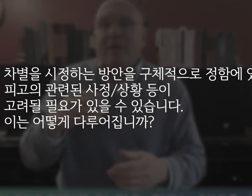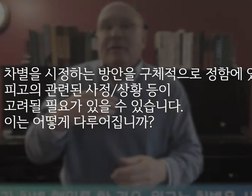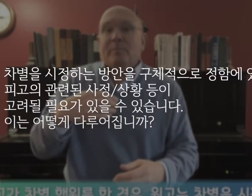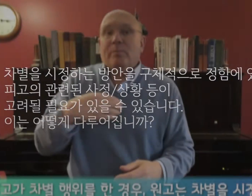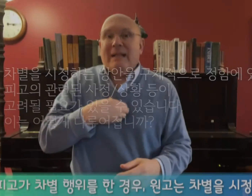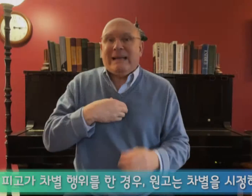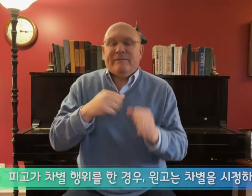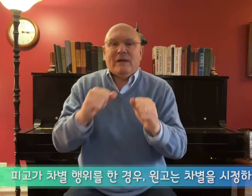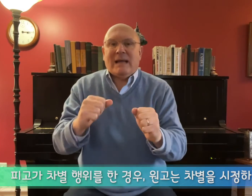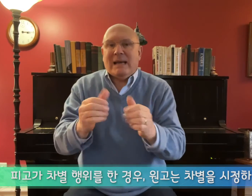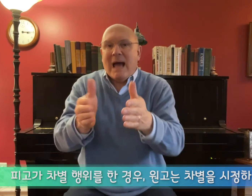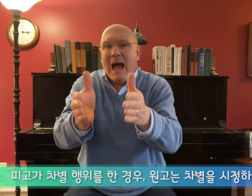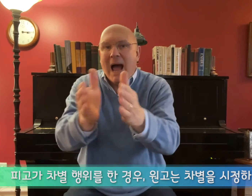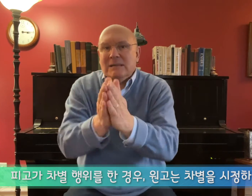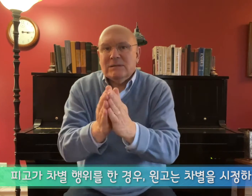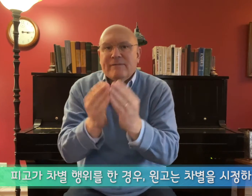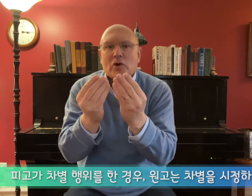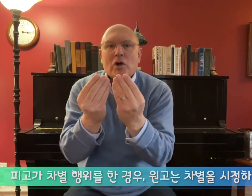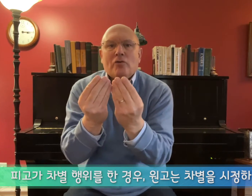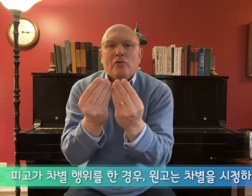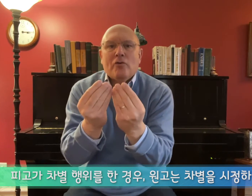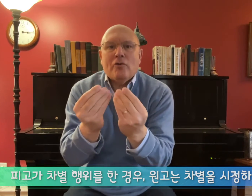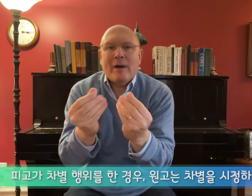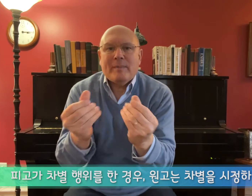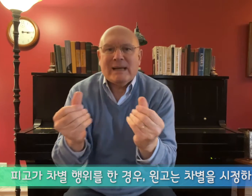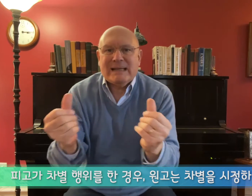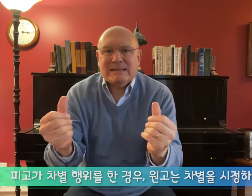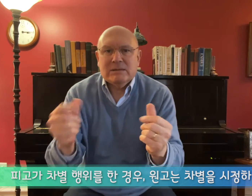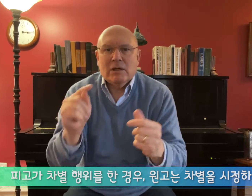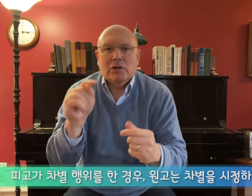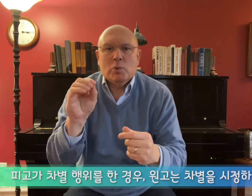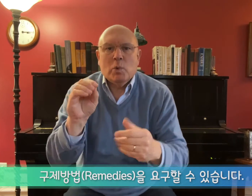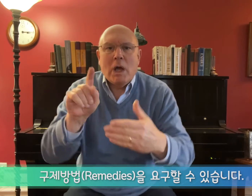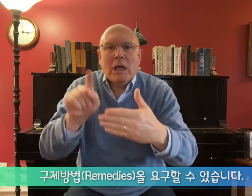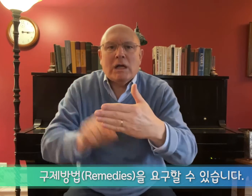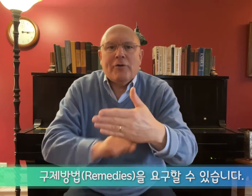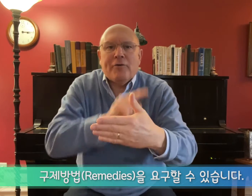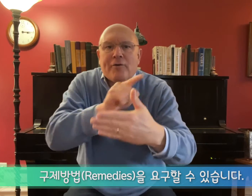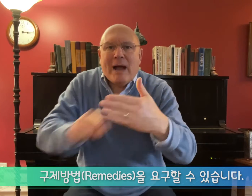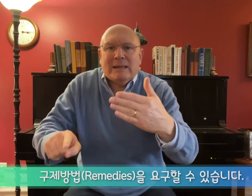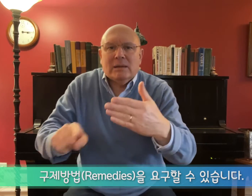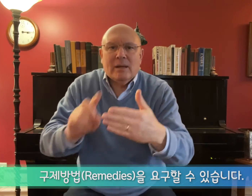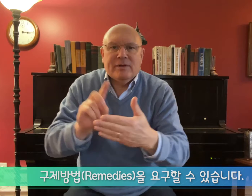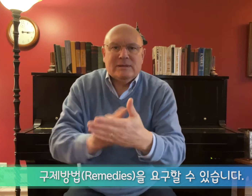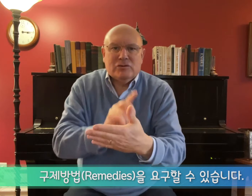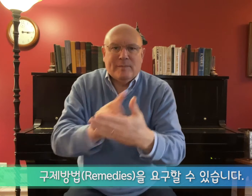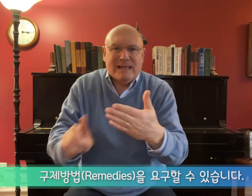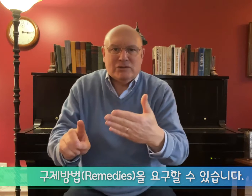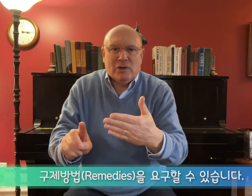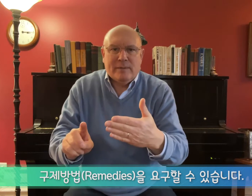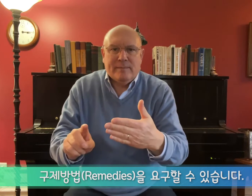If the defendant is guilty of discrimination, the plaintiff can ask for remedies to correct the discrimination.